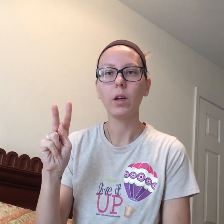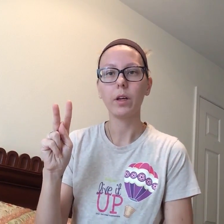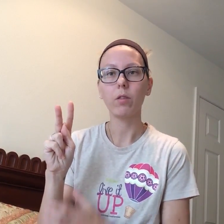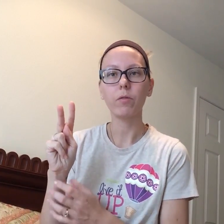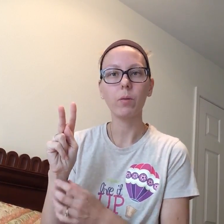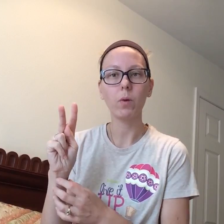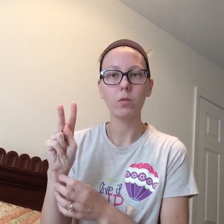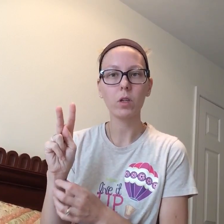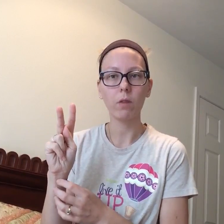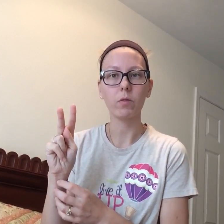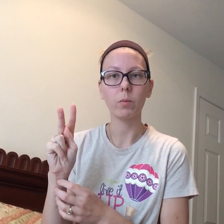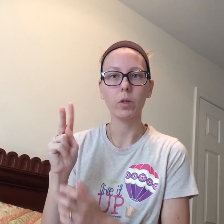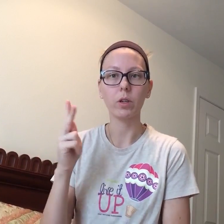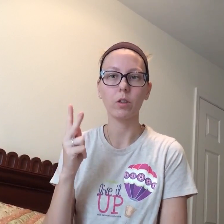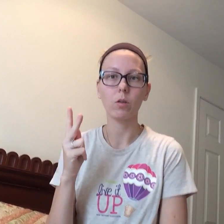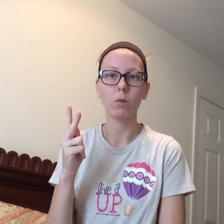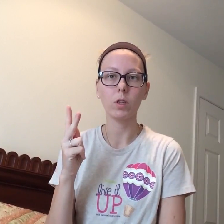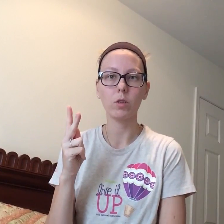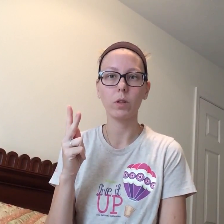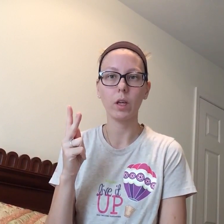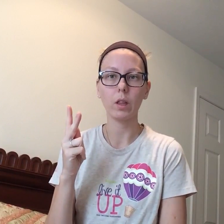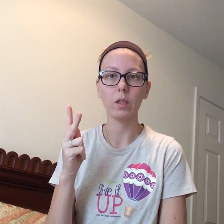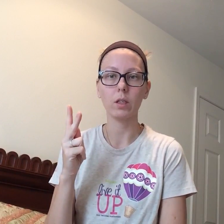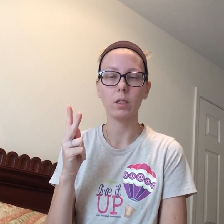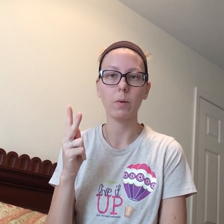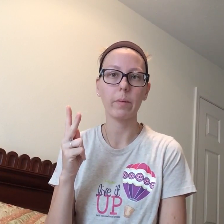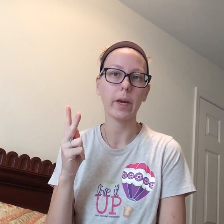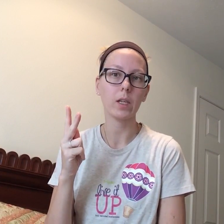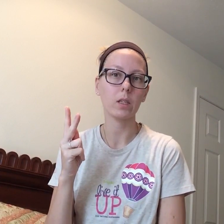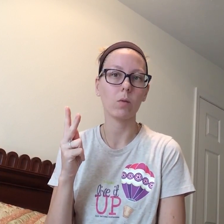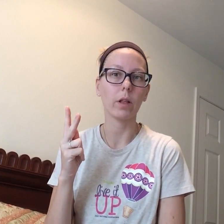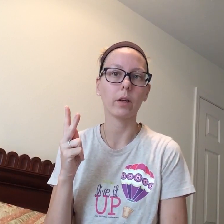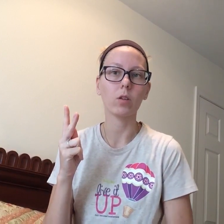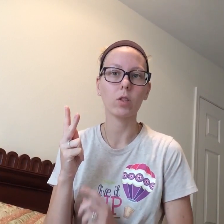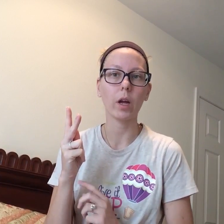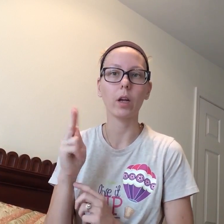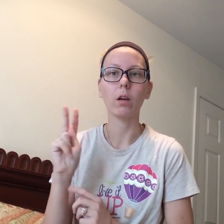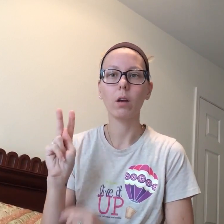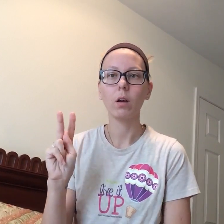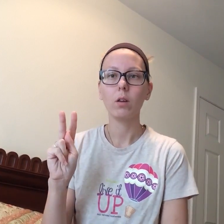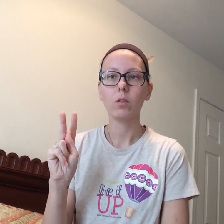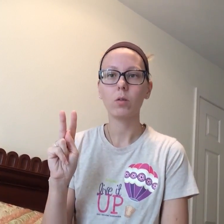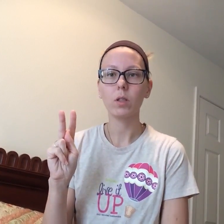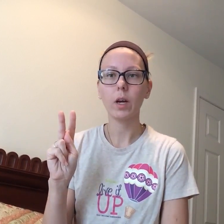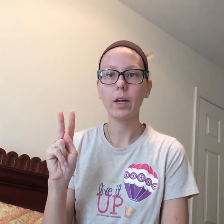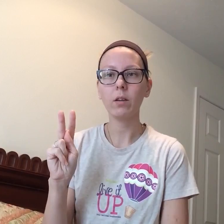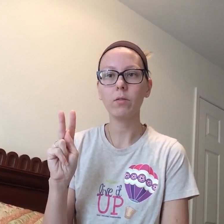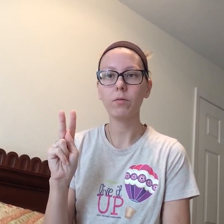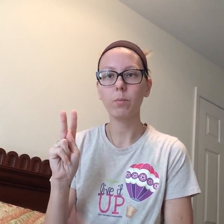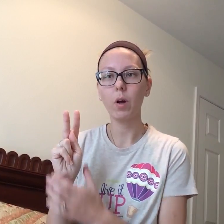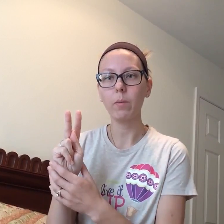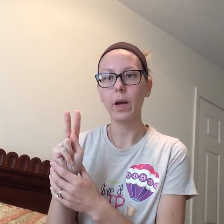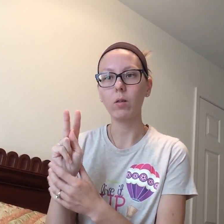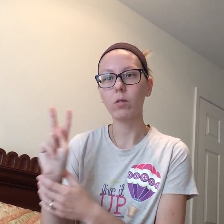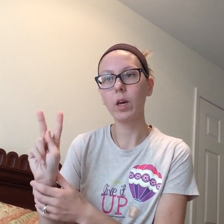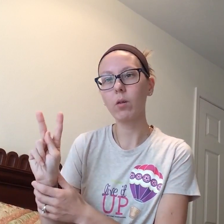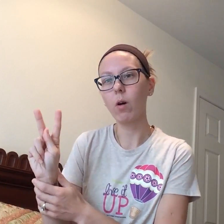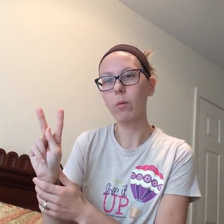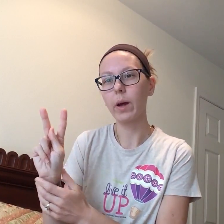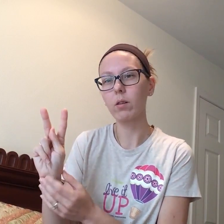It'll feel most comfortable here. You don't want to do it like this because people can't see what letter you're signing. So it's kind of palm out. You can't go all the way out because